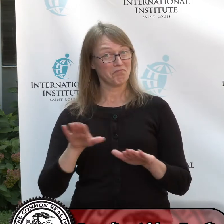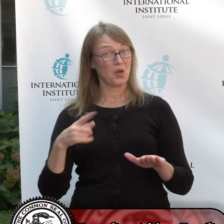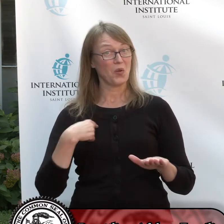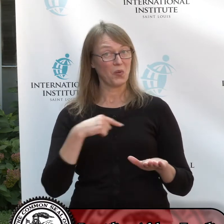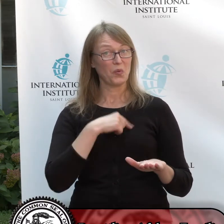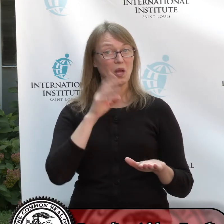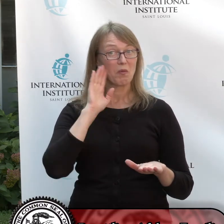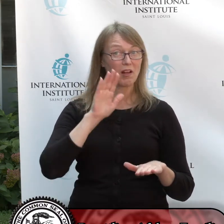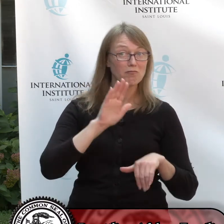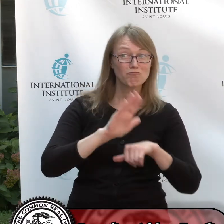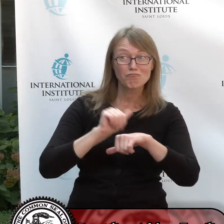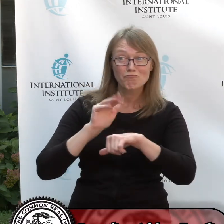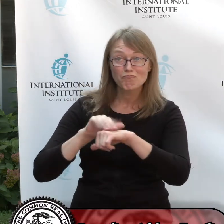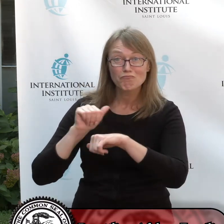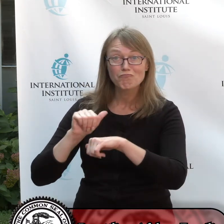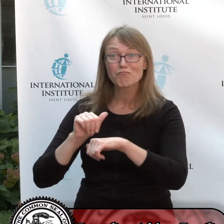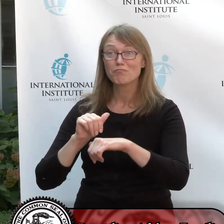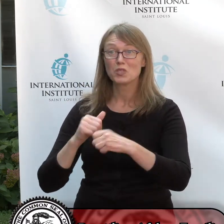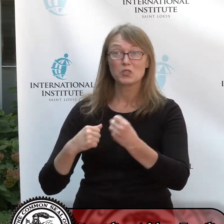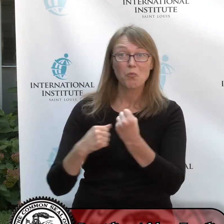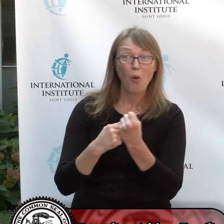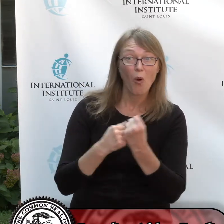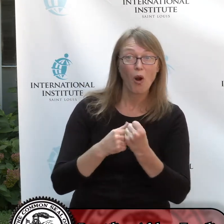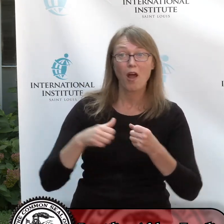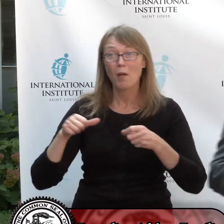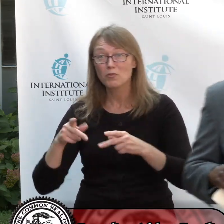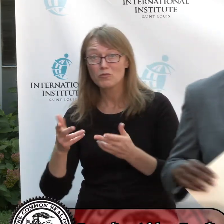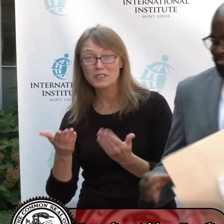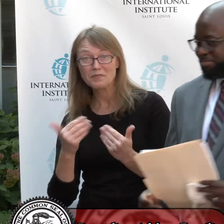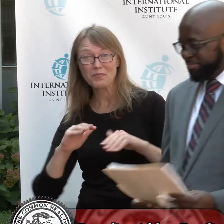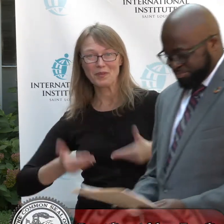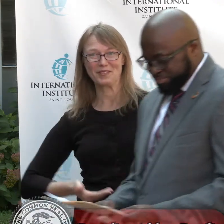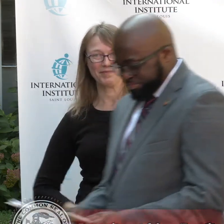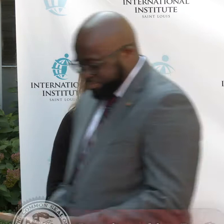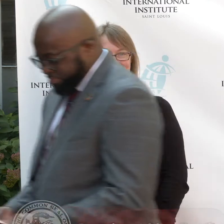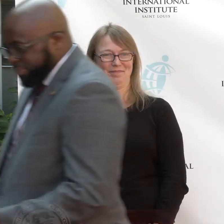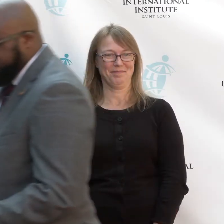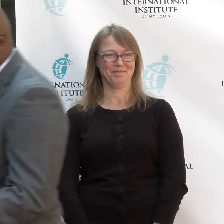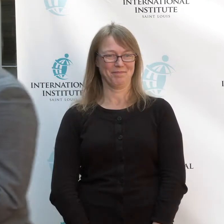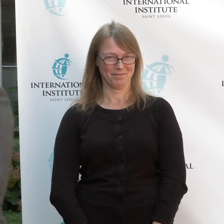forward to that support. Thank you very much for being here.